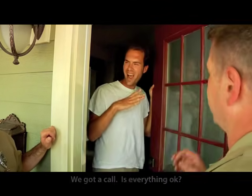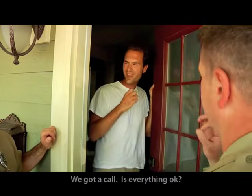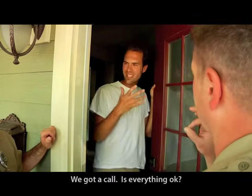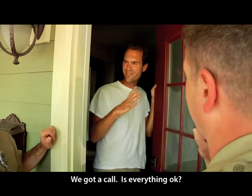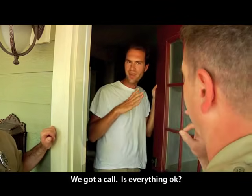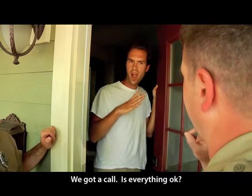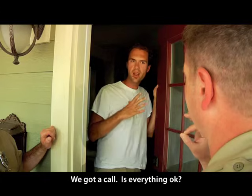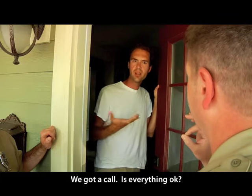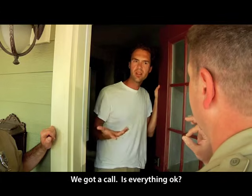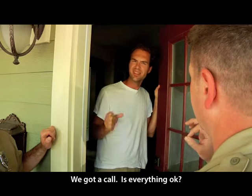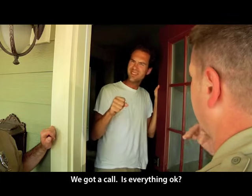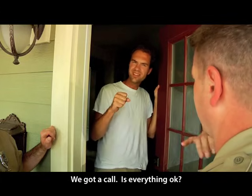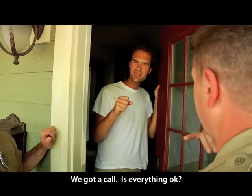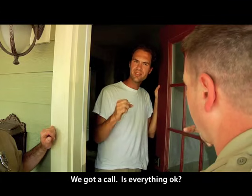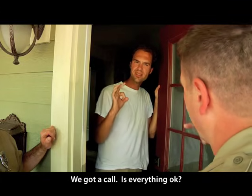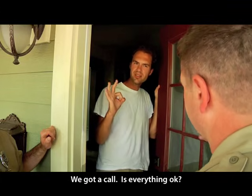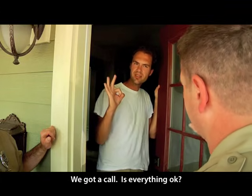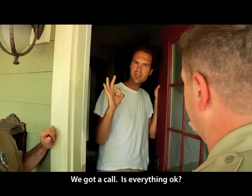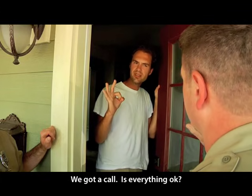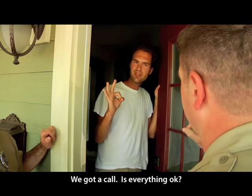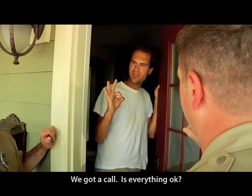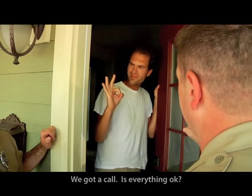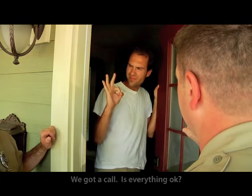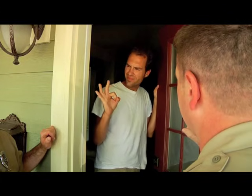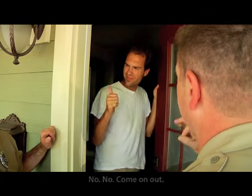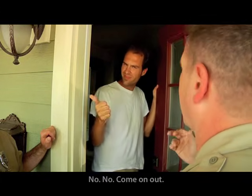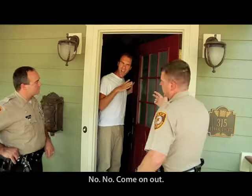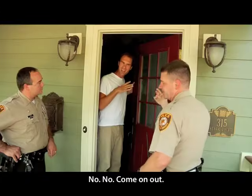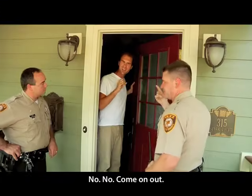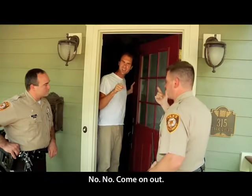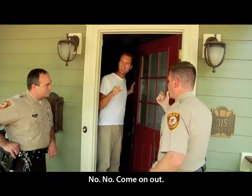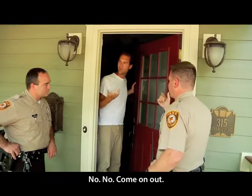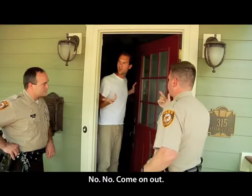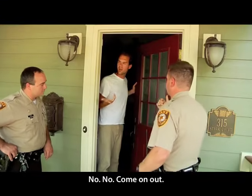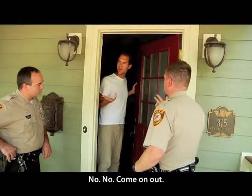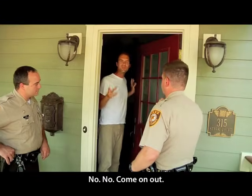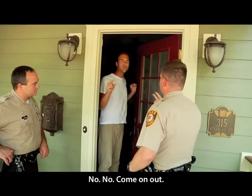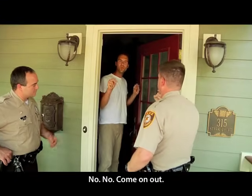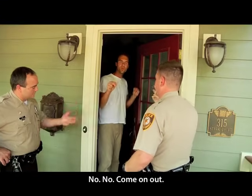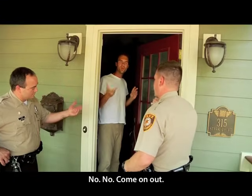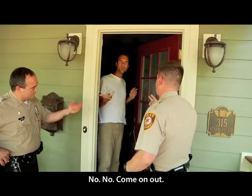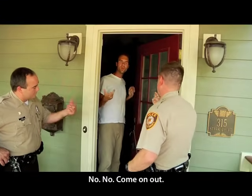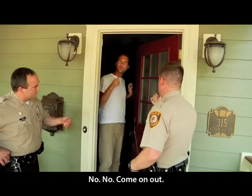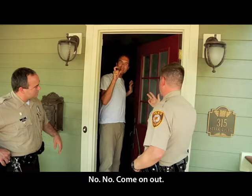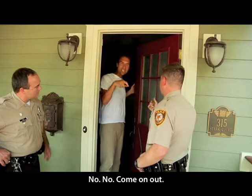everything okay? We got a call. Is everything okay? No, come on out. Come on out. No, come on out.